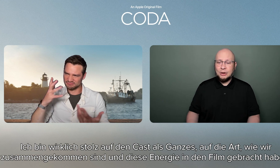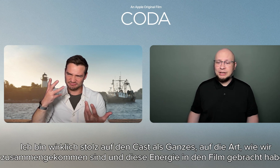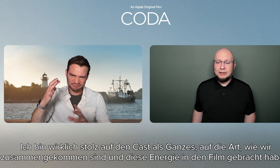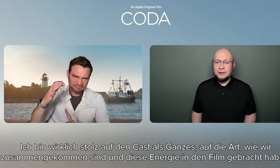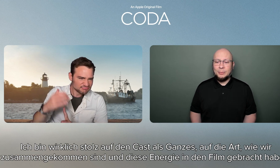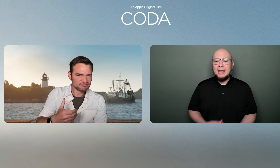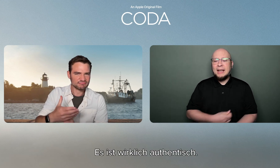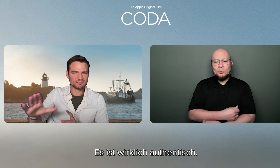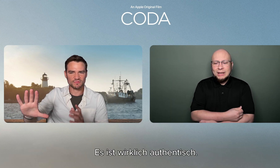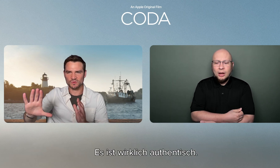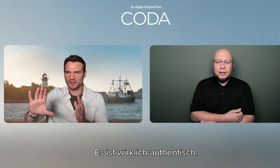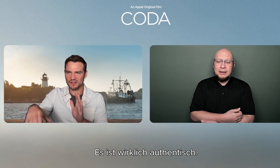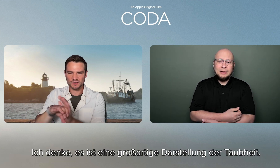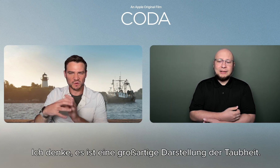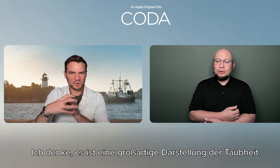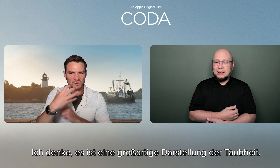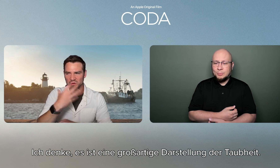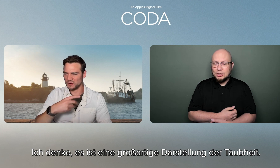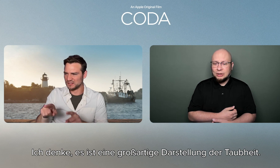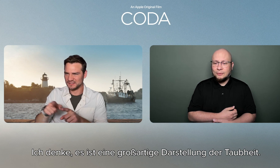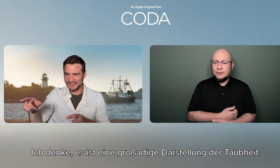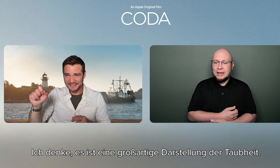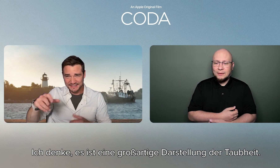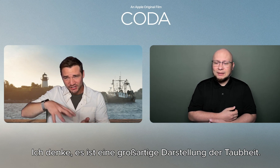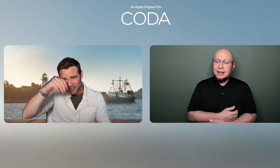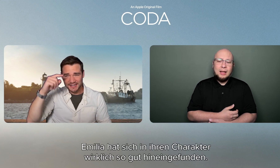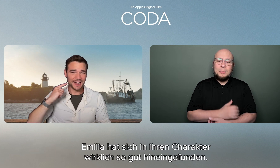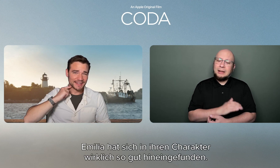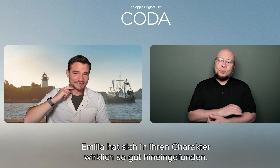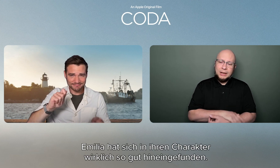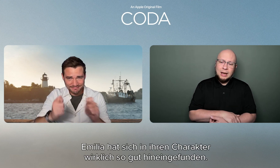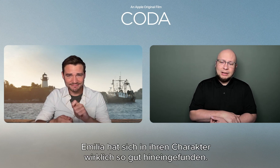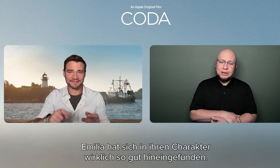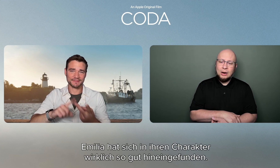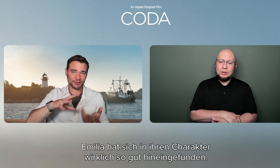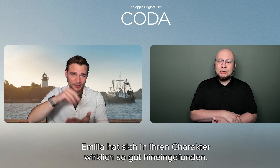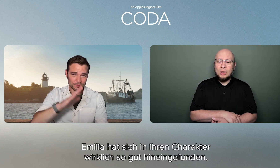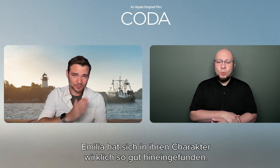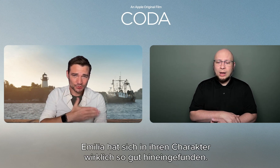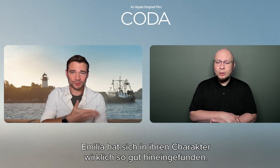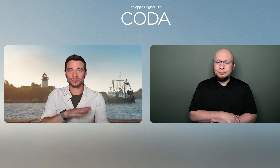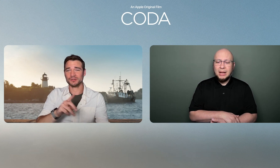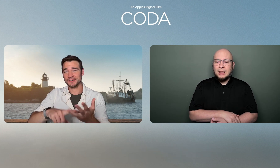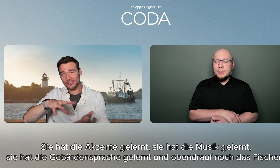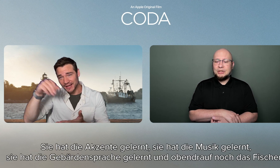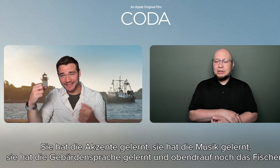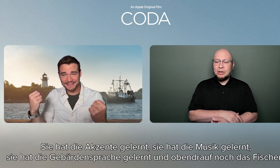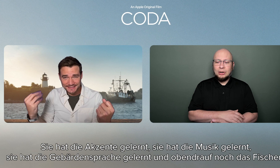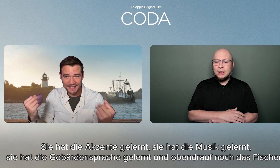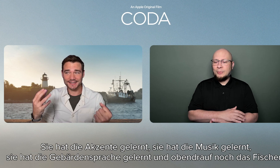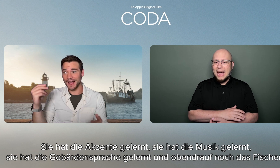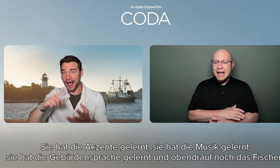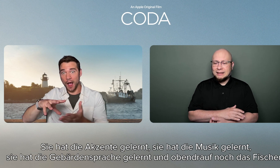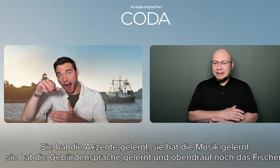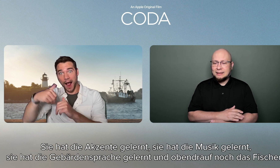brought the energy to this film. It's really authentic. I think it's a great depiction of deafness. Emilia really got into her character so well. I mean, she